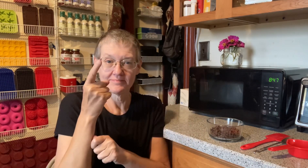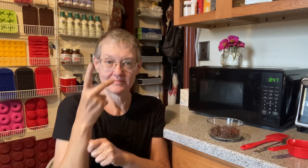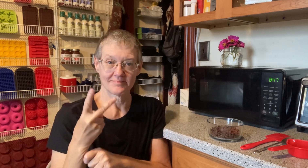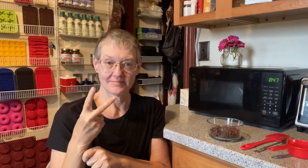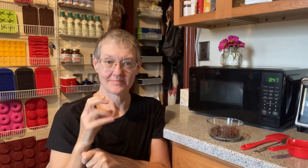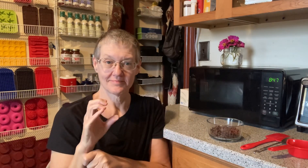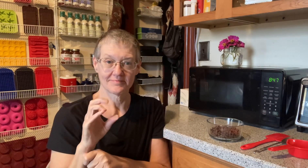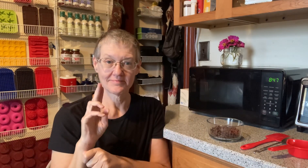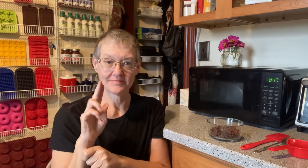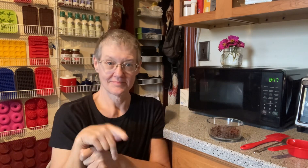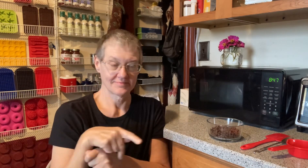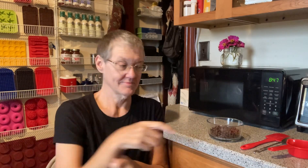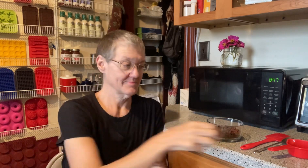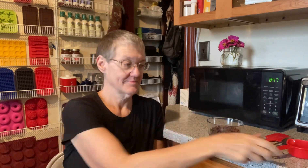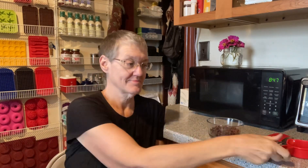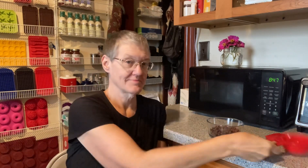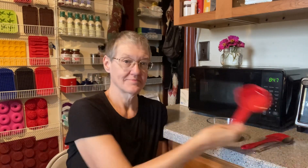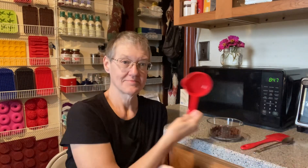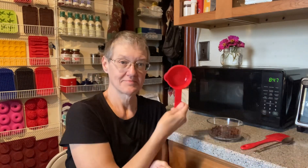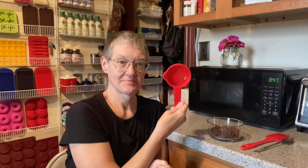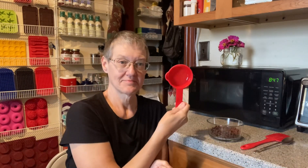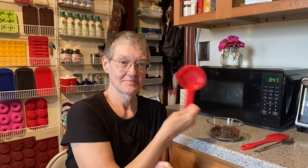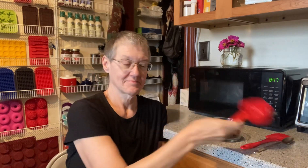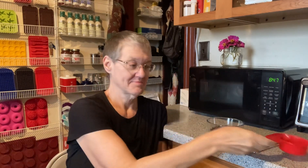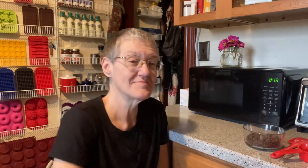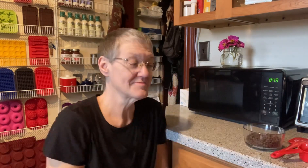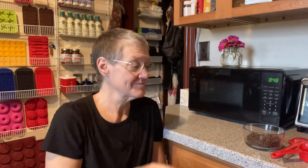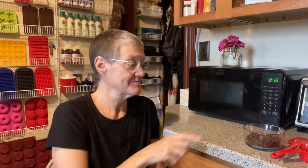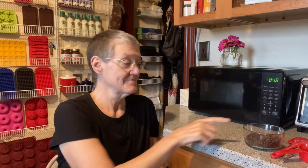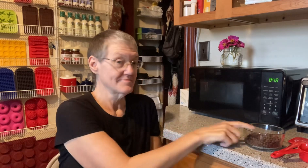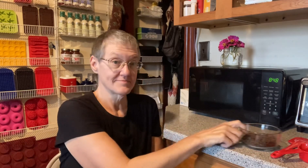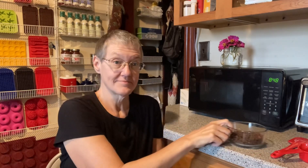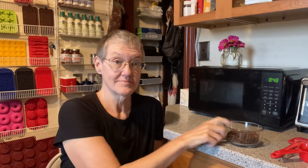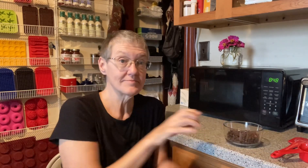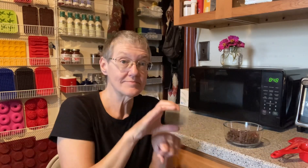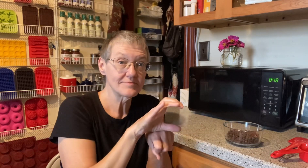measured the chocolate chips. It's half a cup.